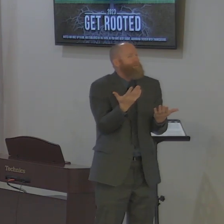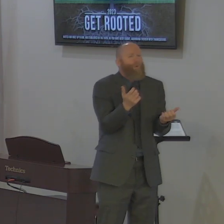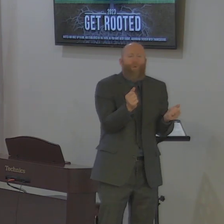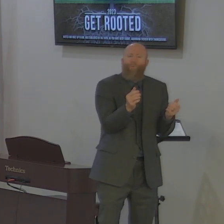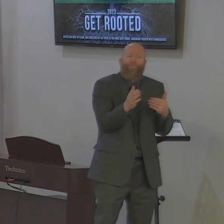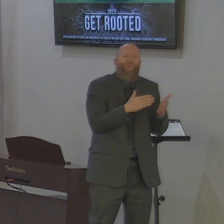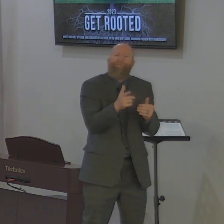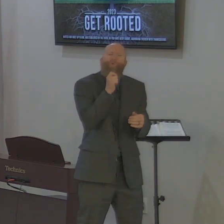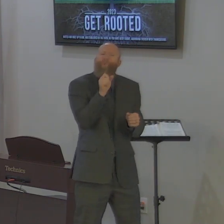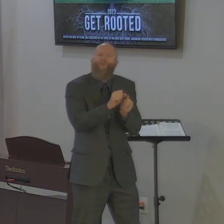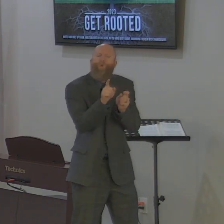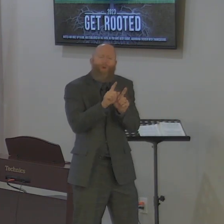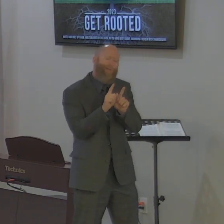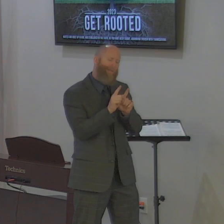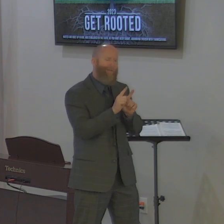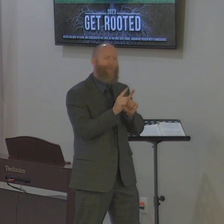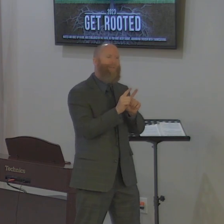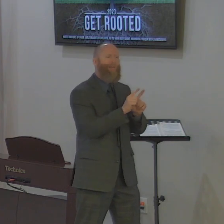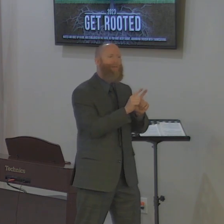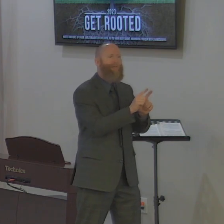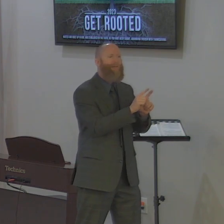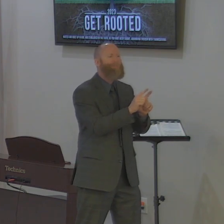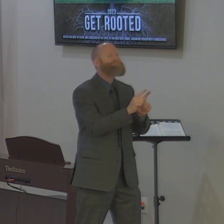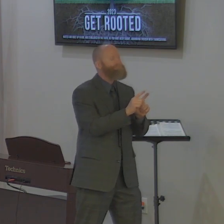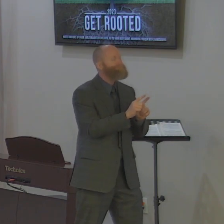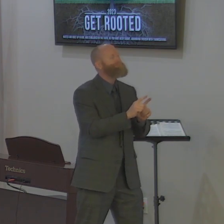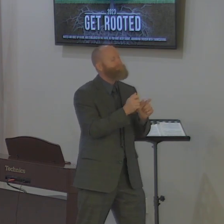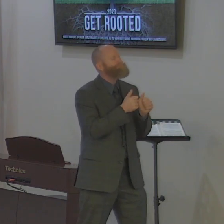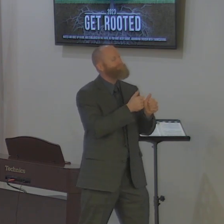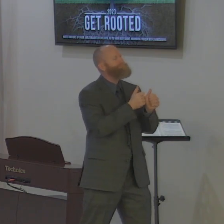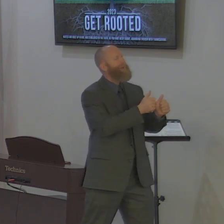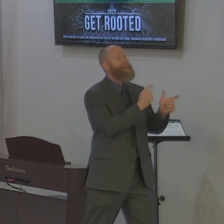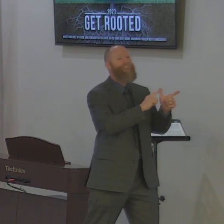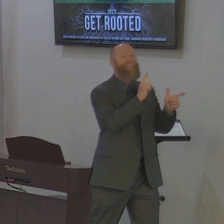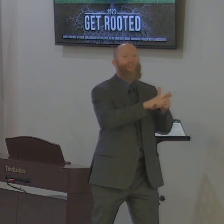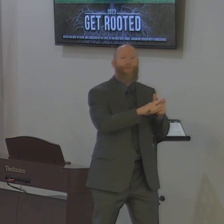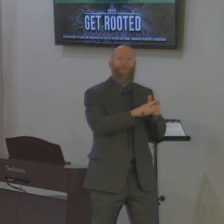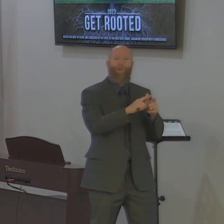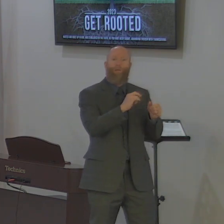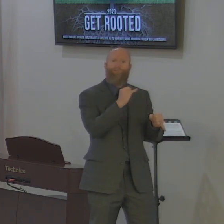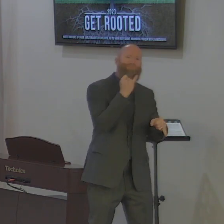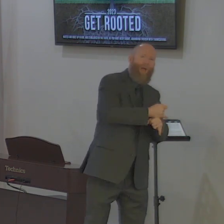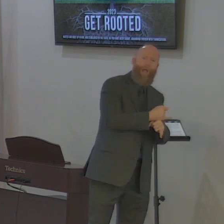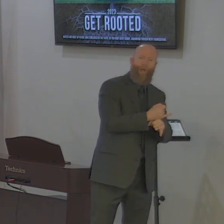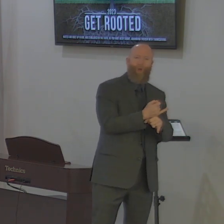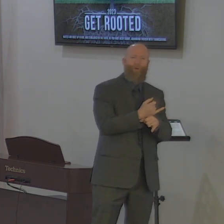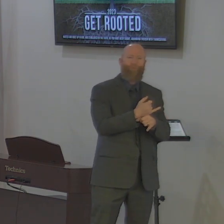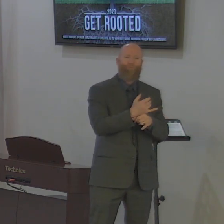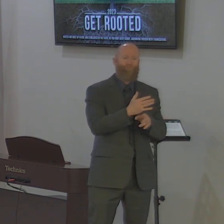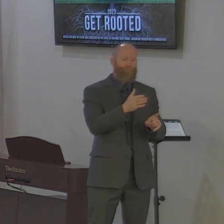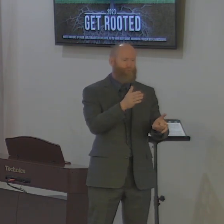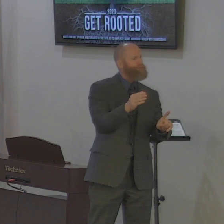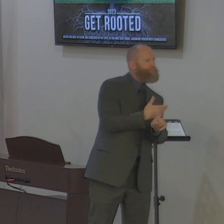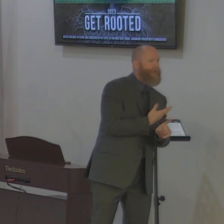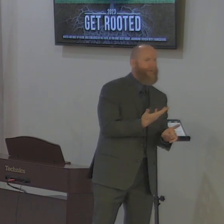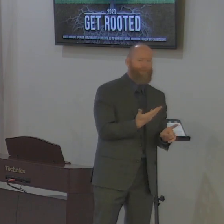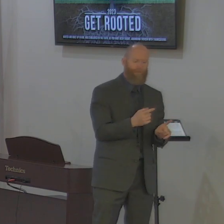and something comes and gets you sidetracked. Something comes and gets you out of the